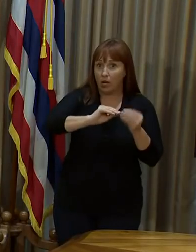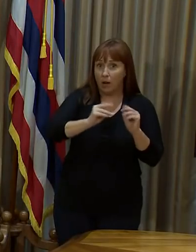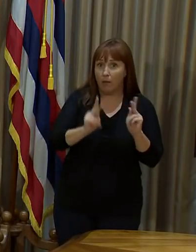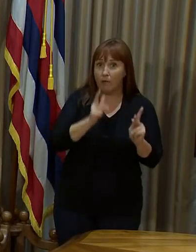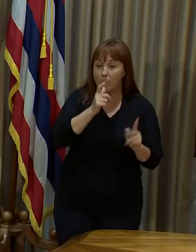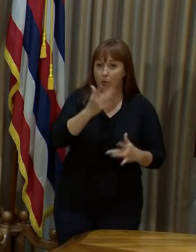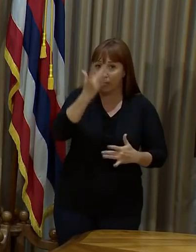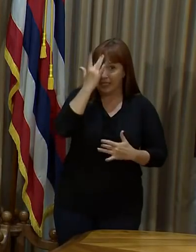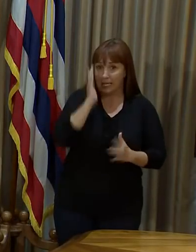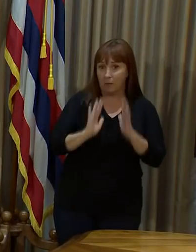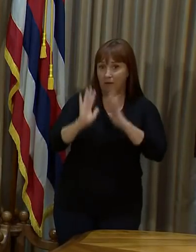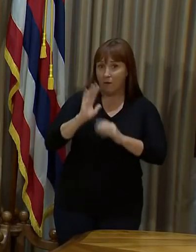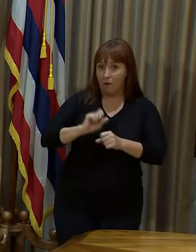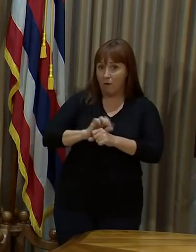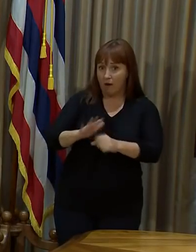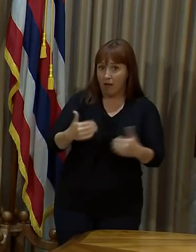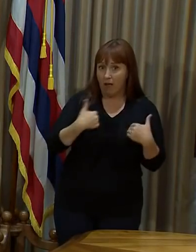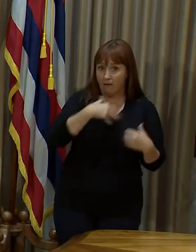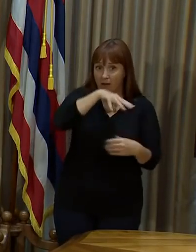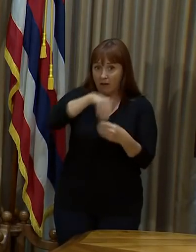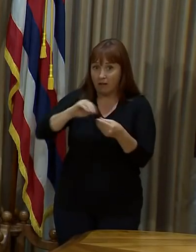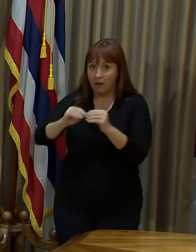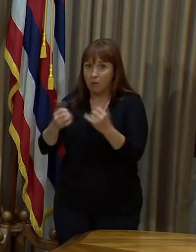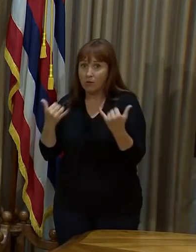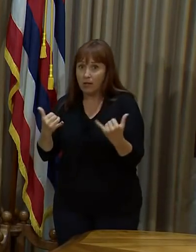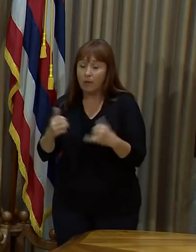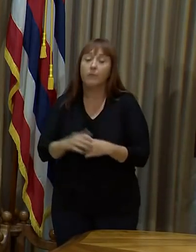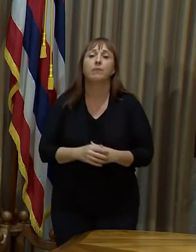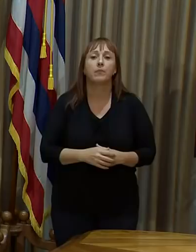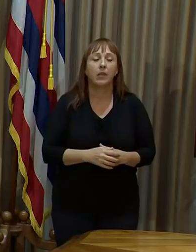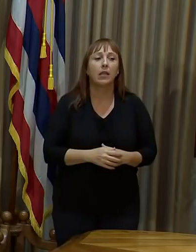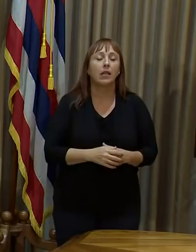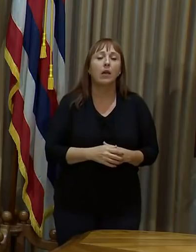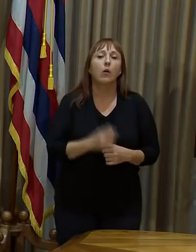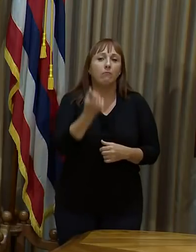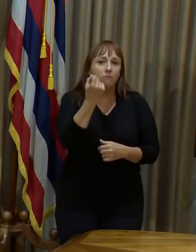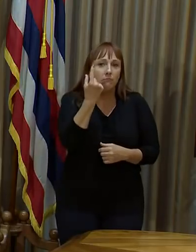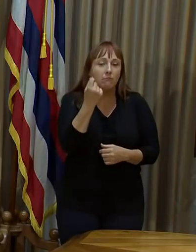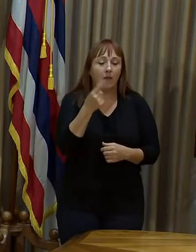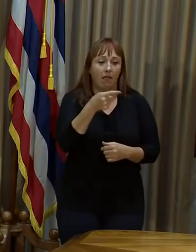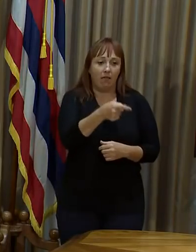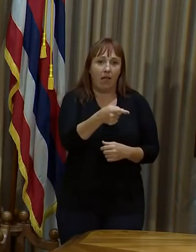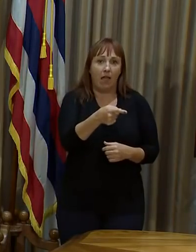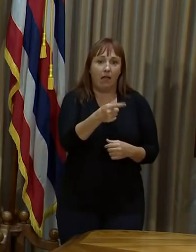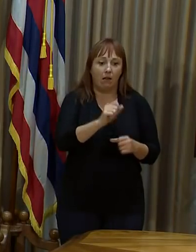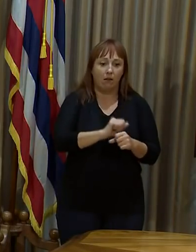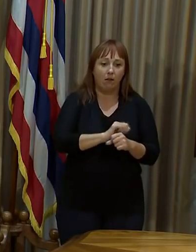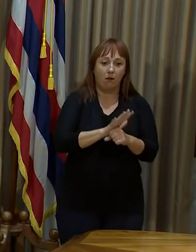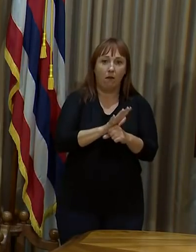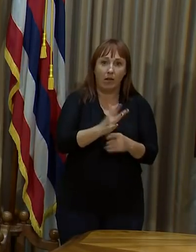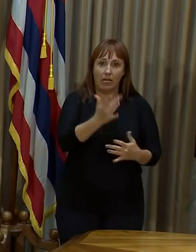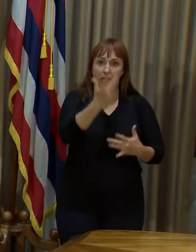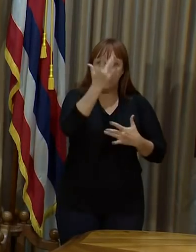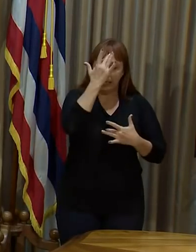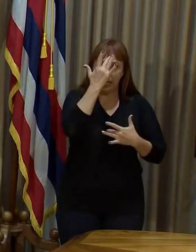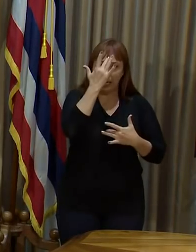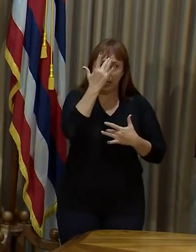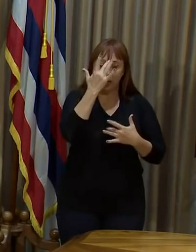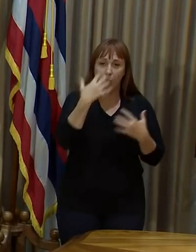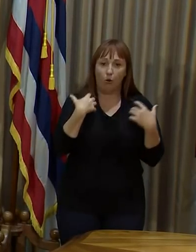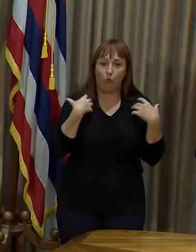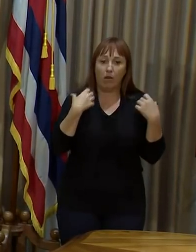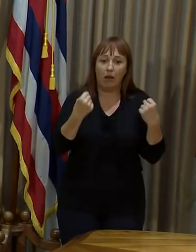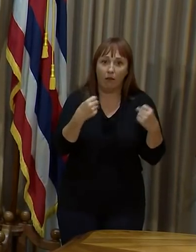You know, the fact that they have been, they've gotten COVID and have some level of protection